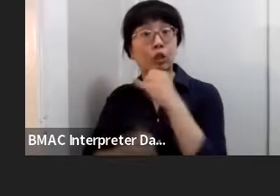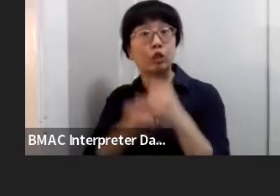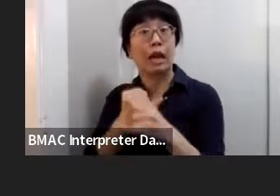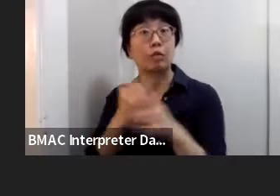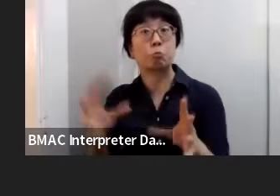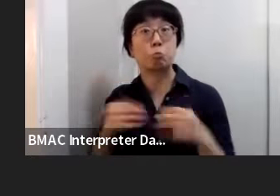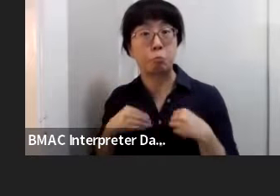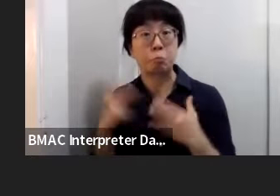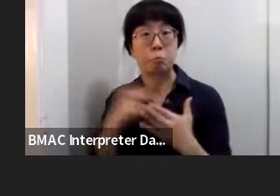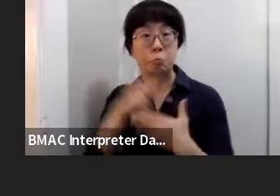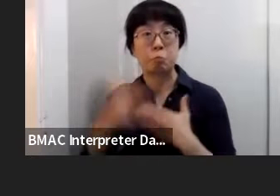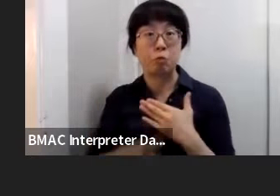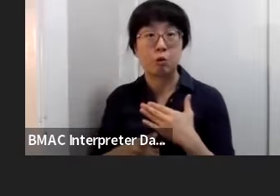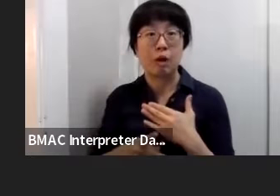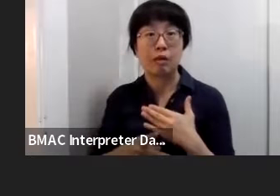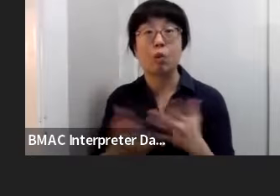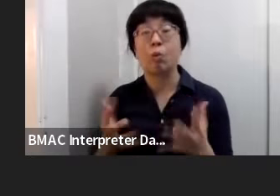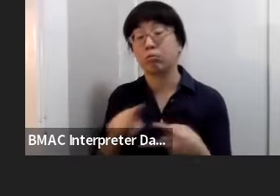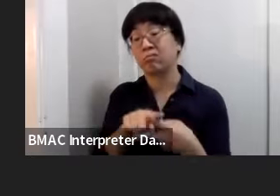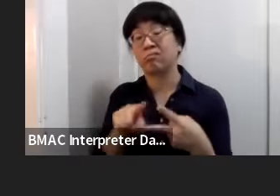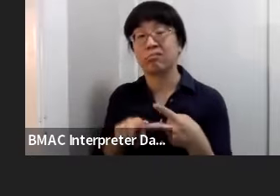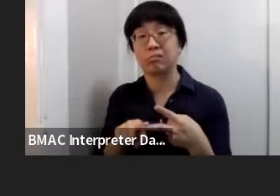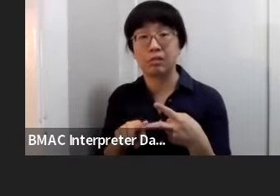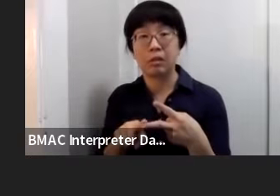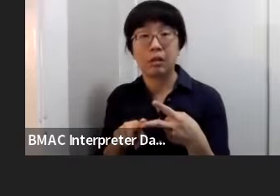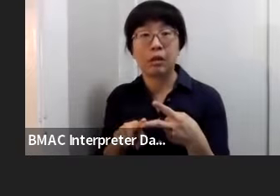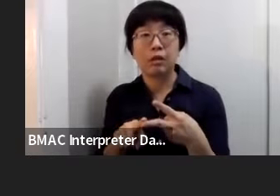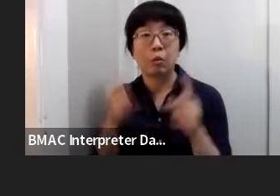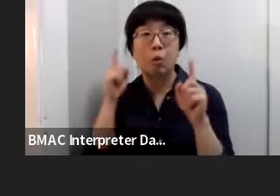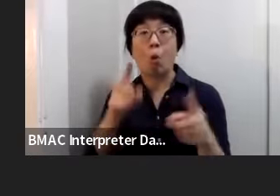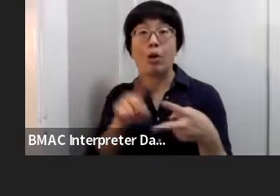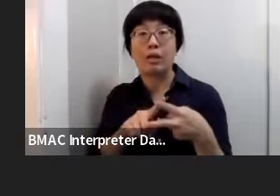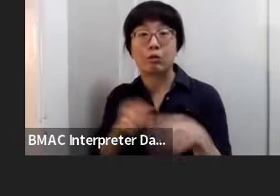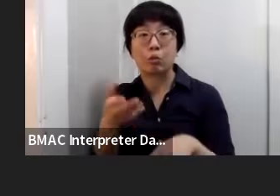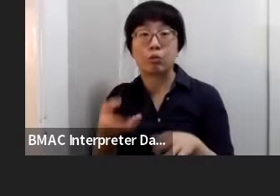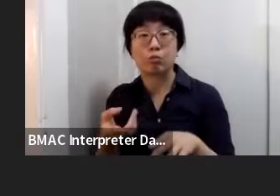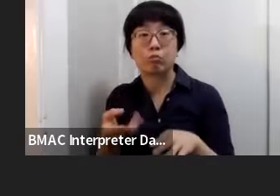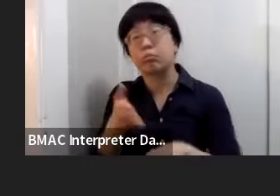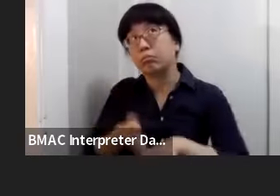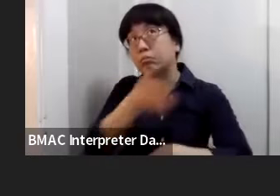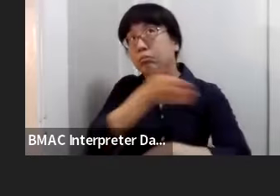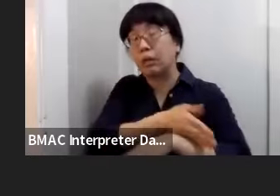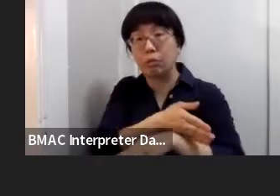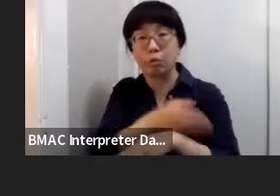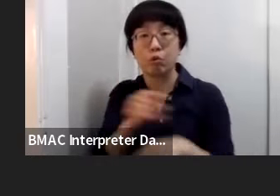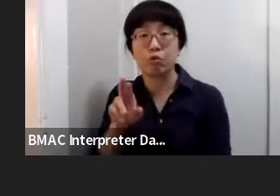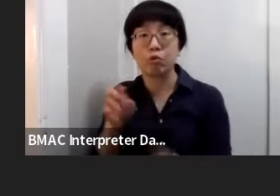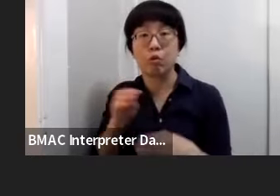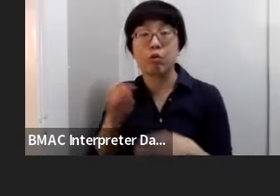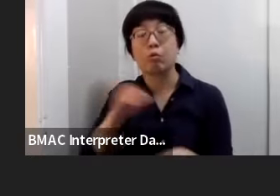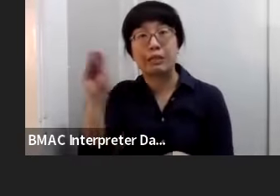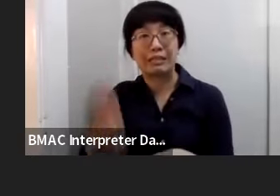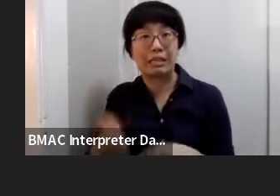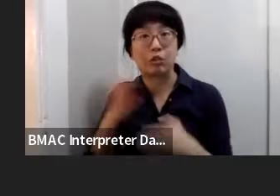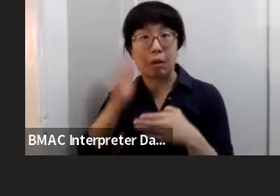built for two outcomes: to improve DFW rates in historically difficult courses, as well as students' performance in those courses. So